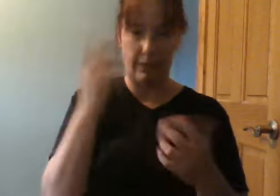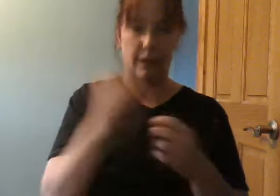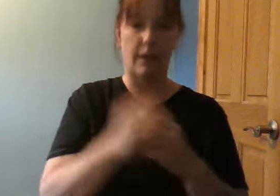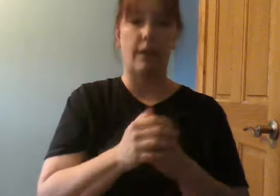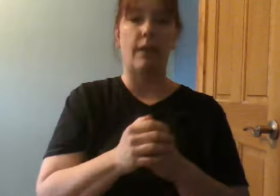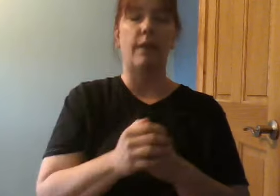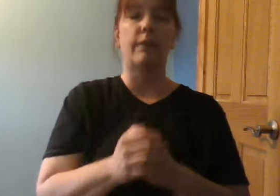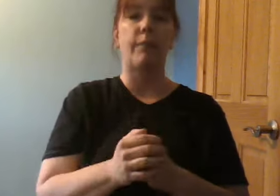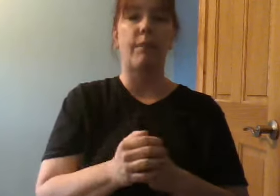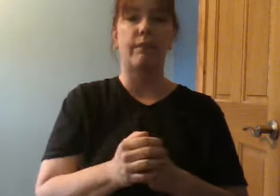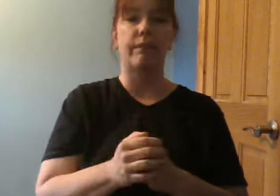But suppose I